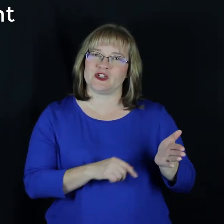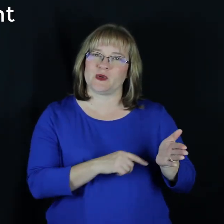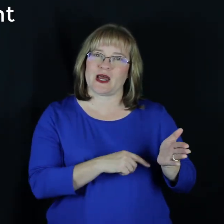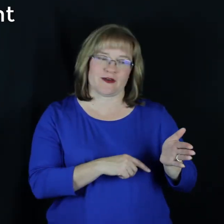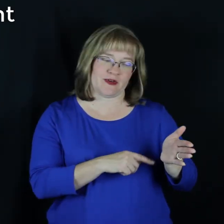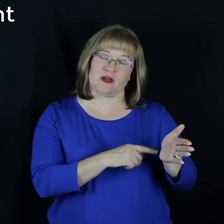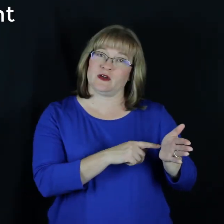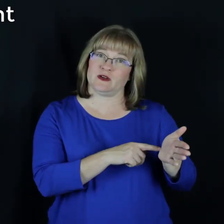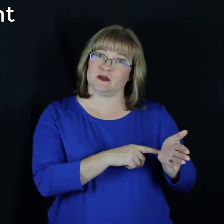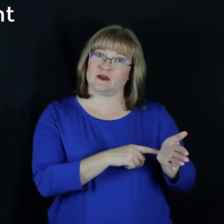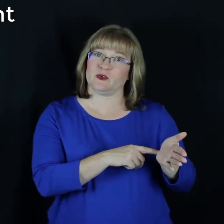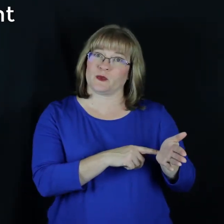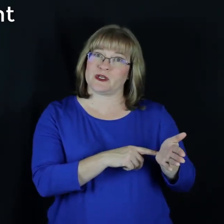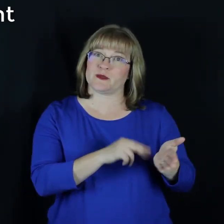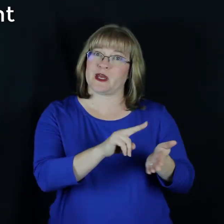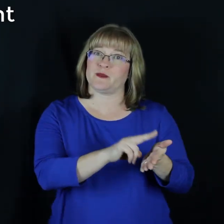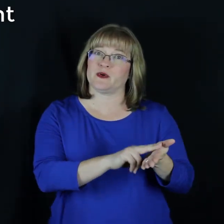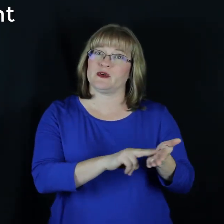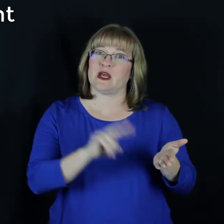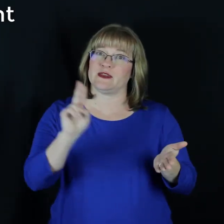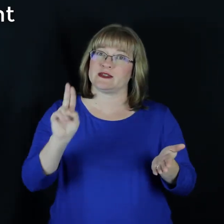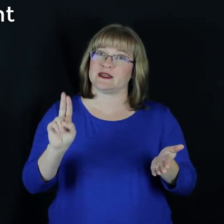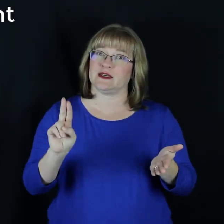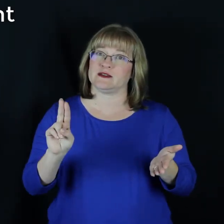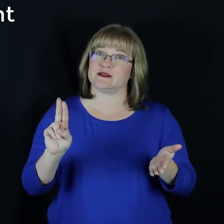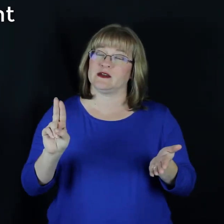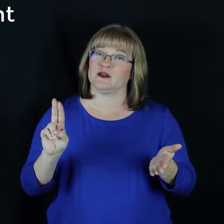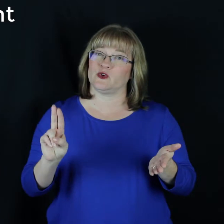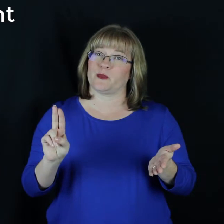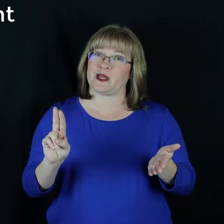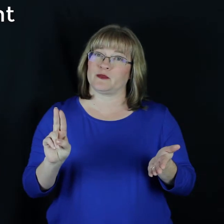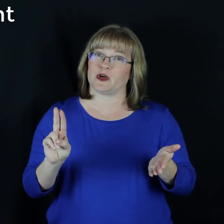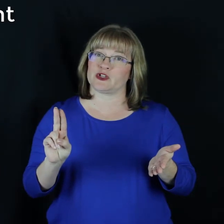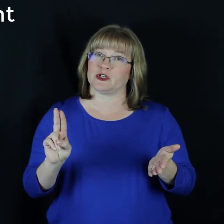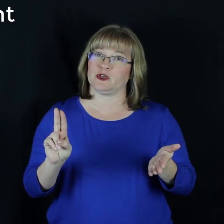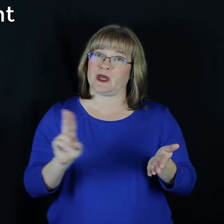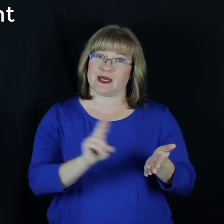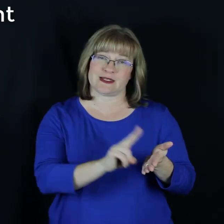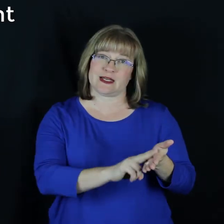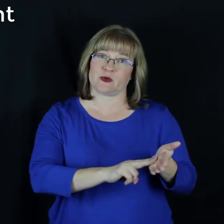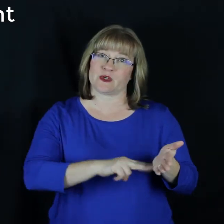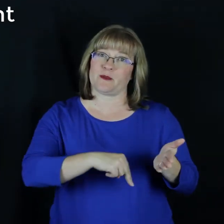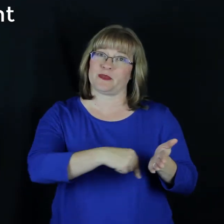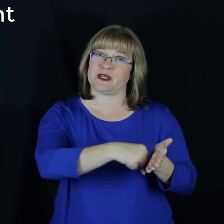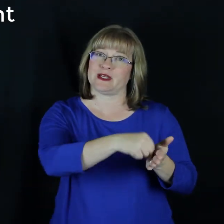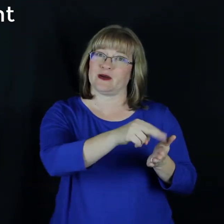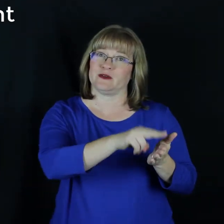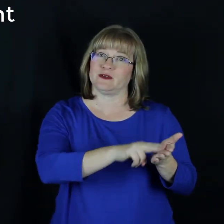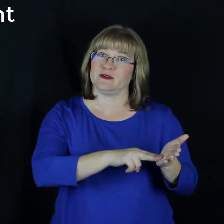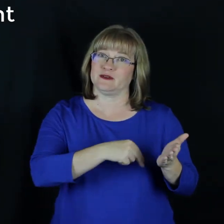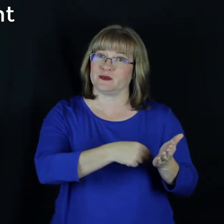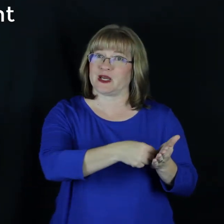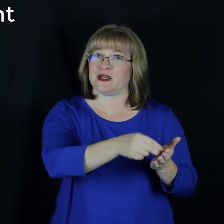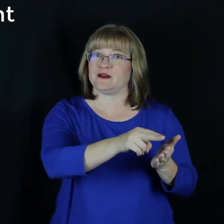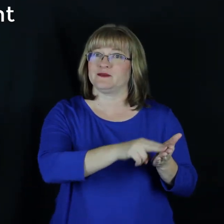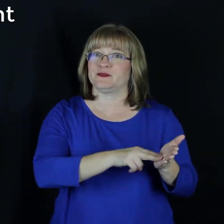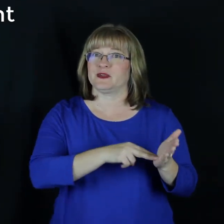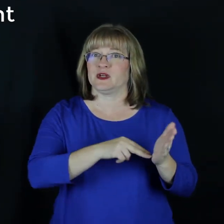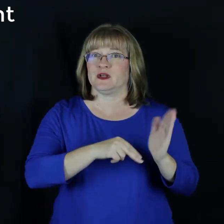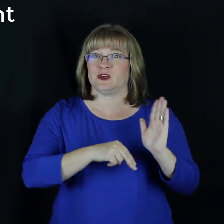you have your piece of paper and this is your paintbrush, a U hand, and it goes up and down. Okay, you can